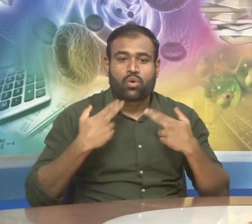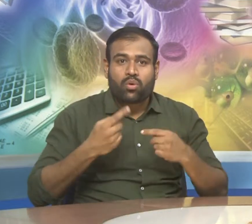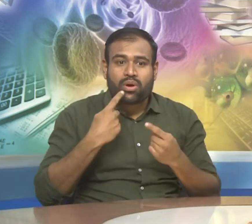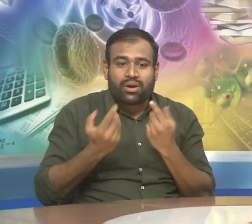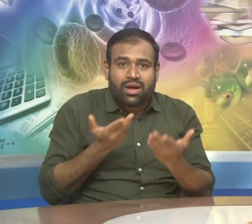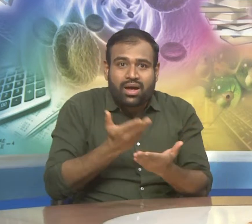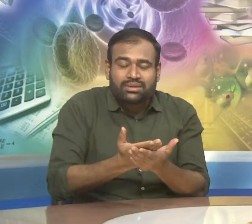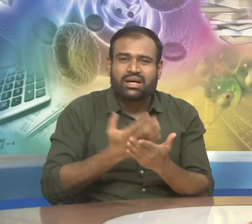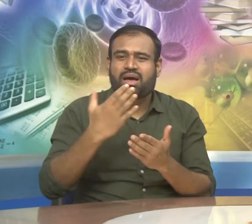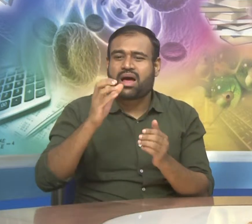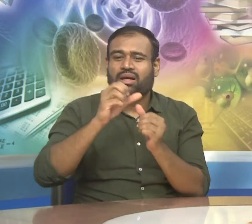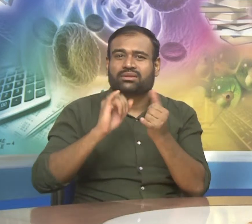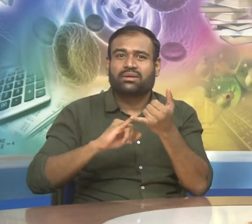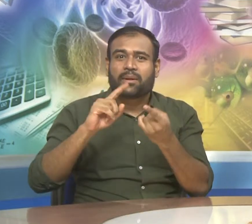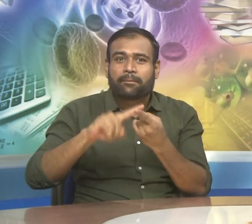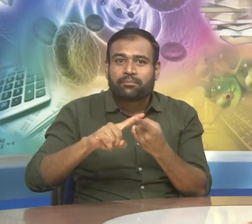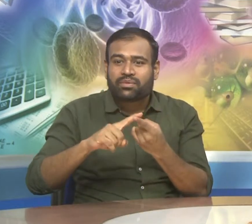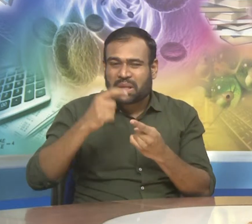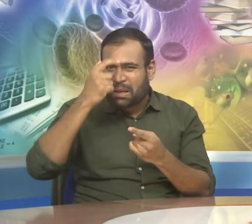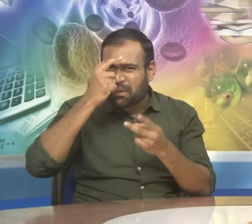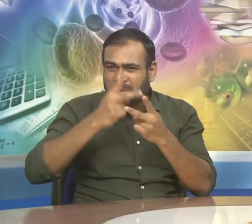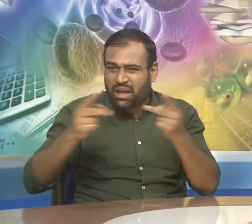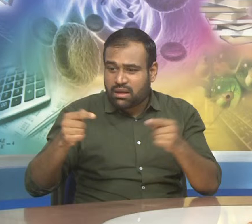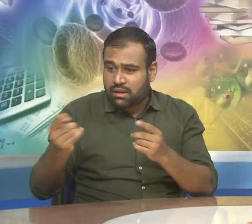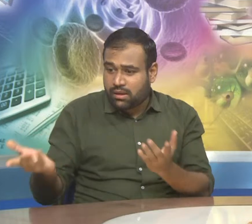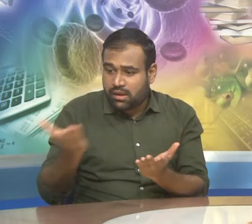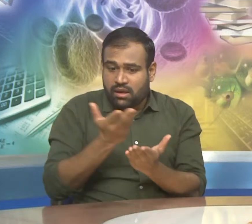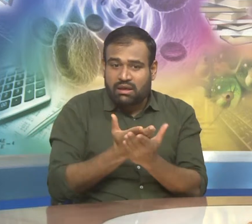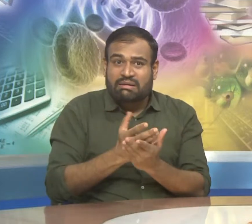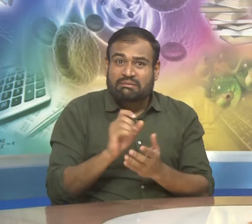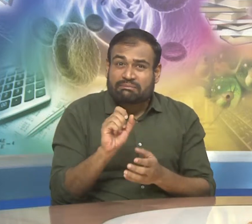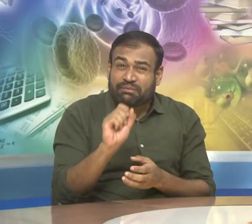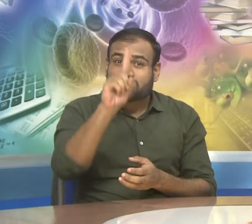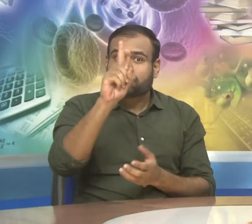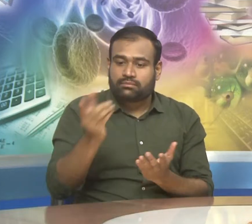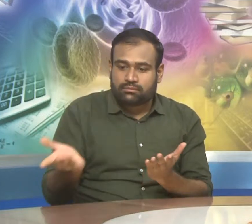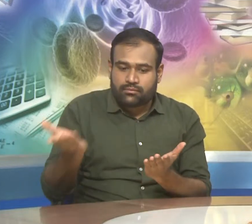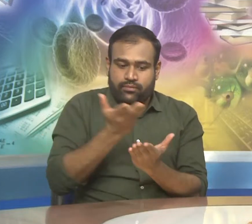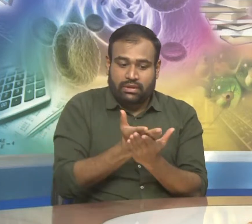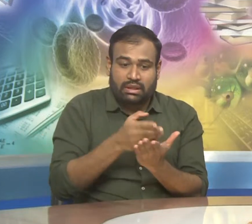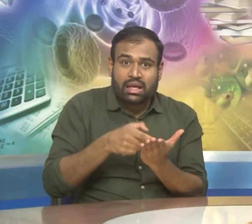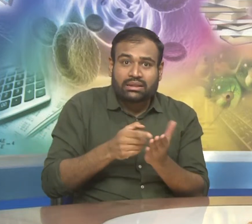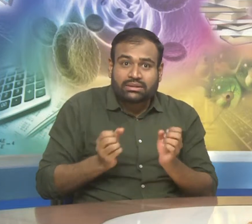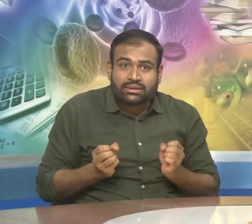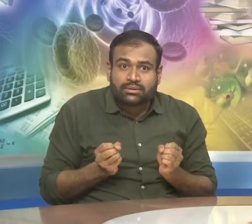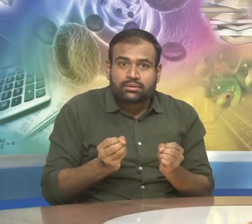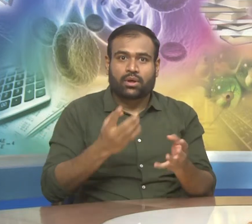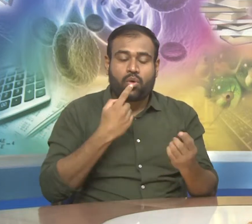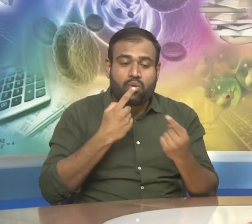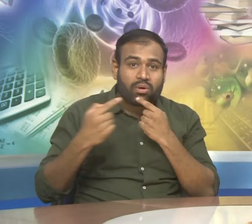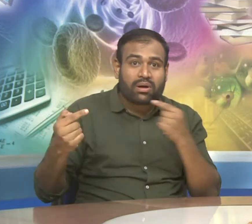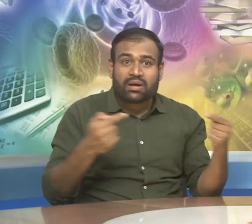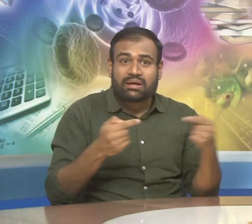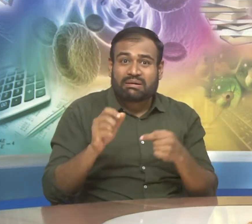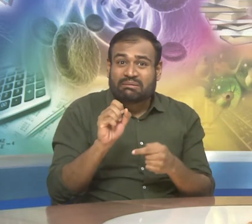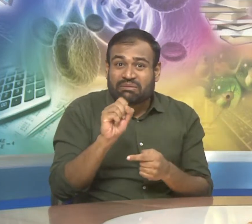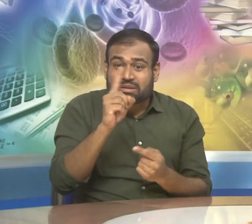Original jurisdiction, power of a court to hear a case for the first